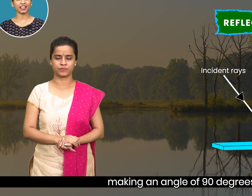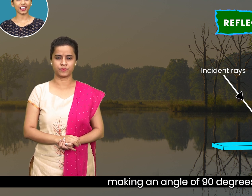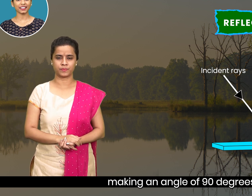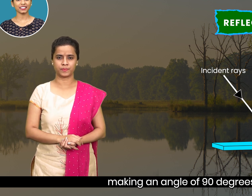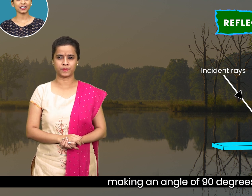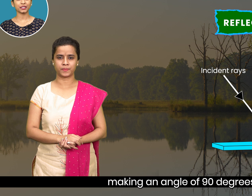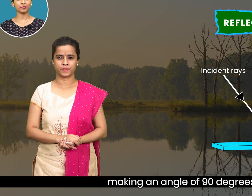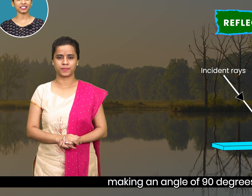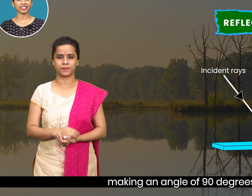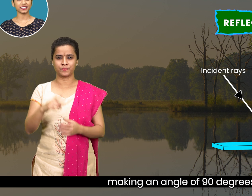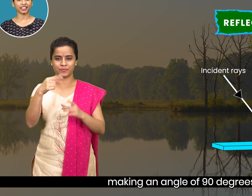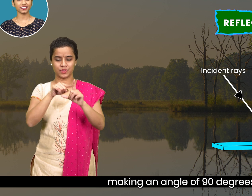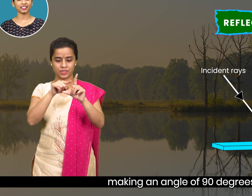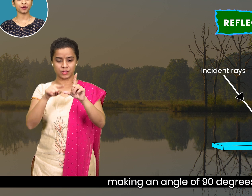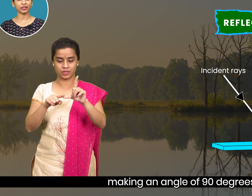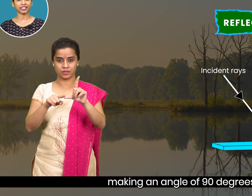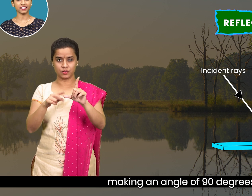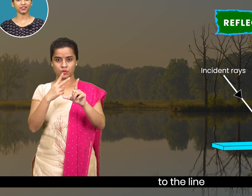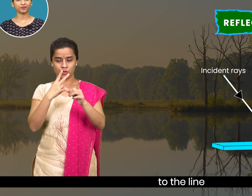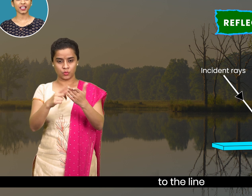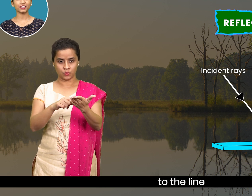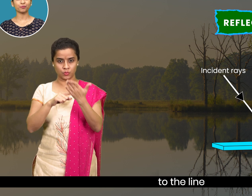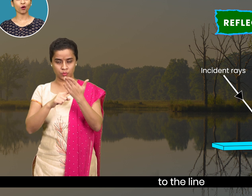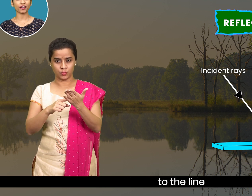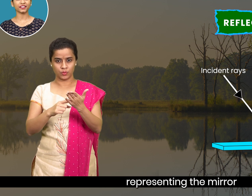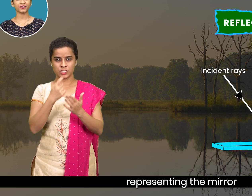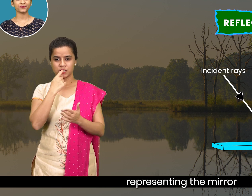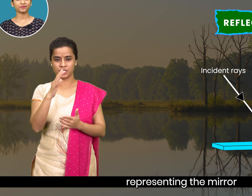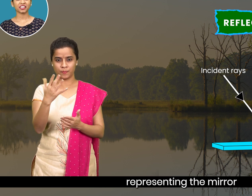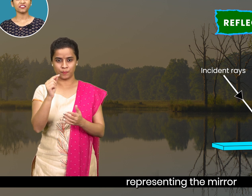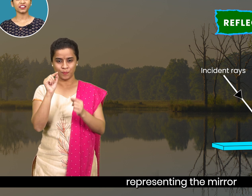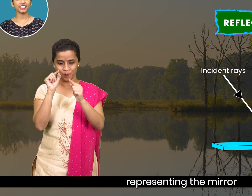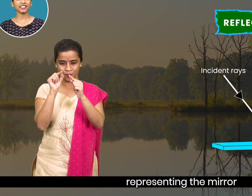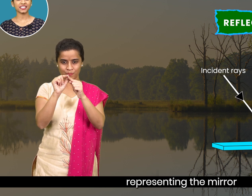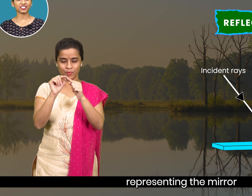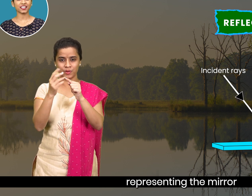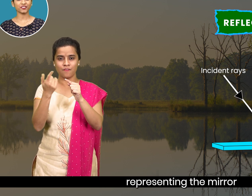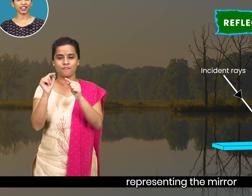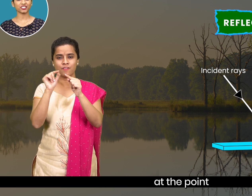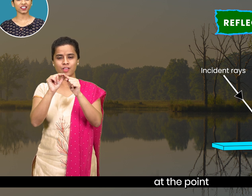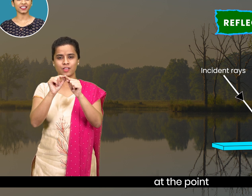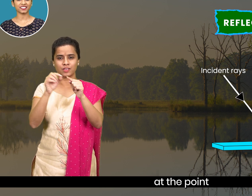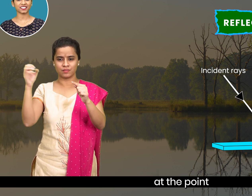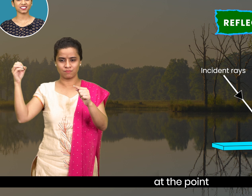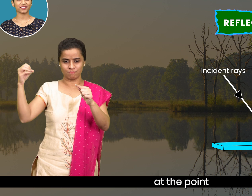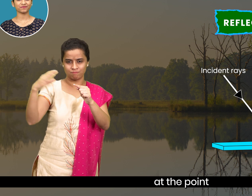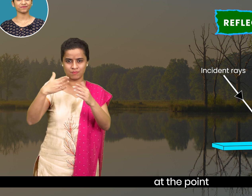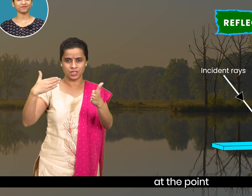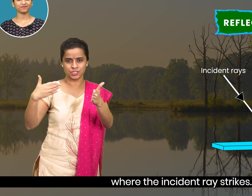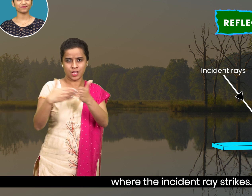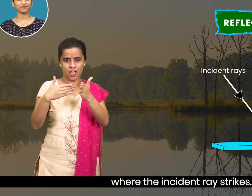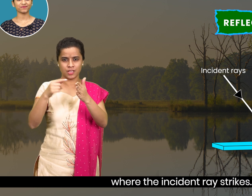to the line representing the mirror at the point where the incident ray strikes.